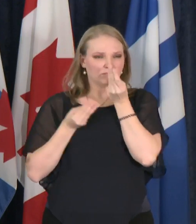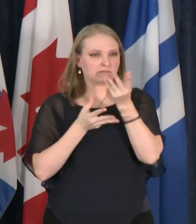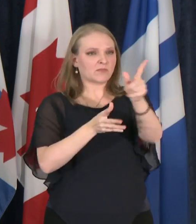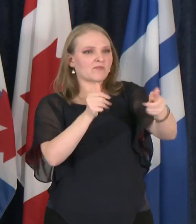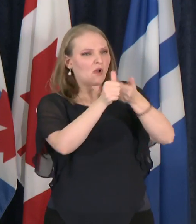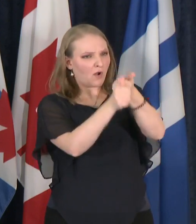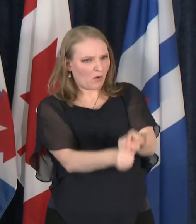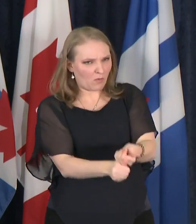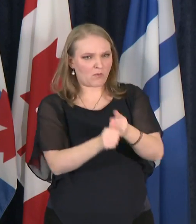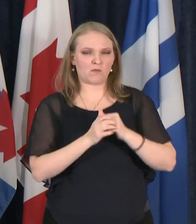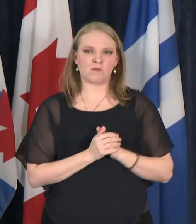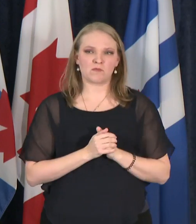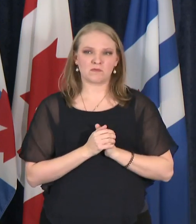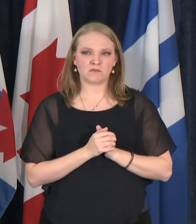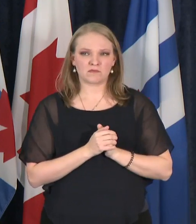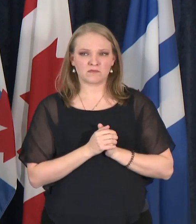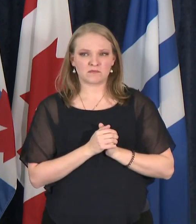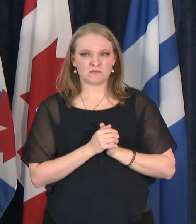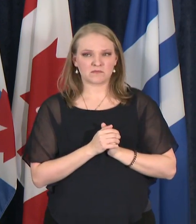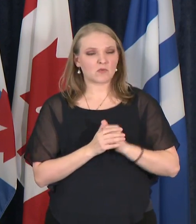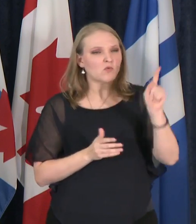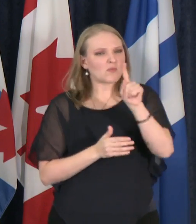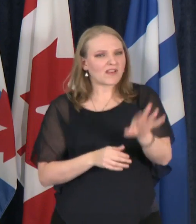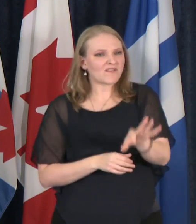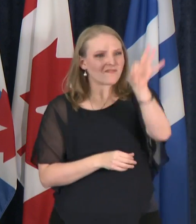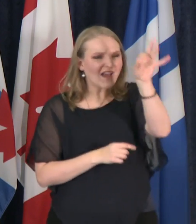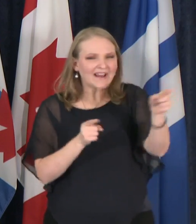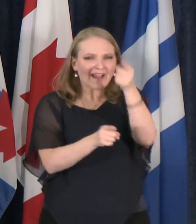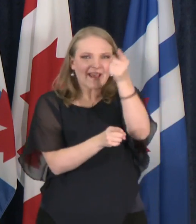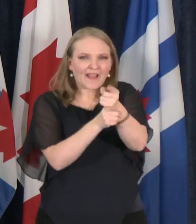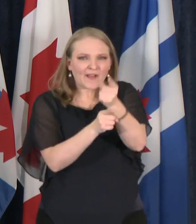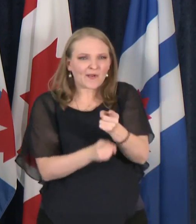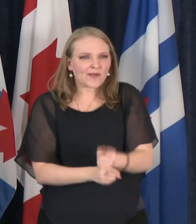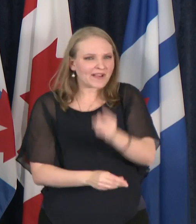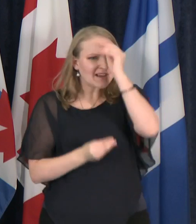source for that accurate information and advice is